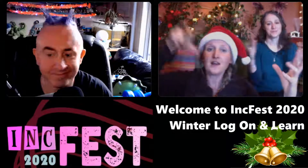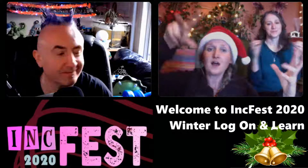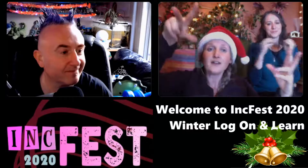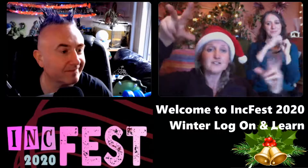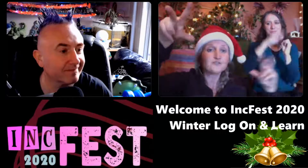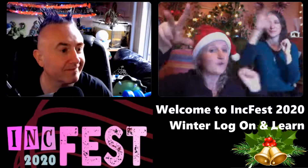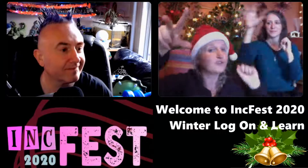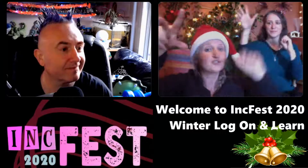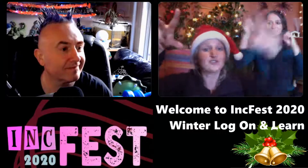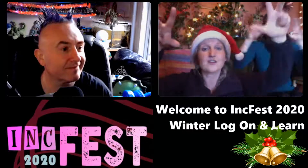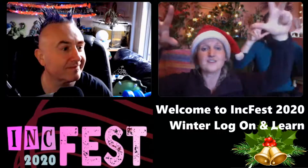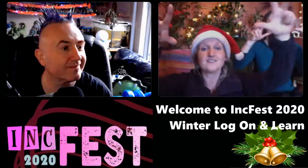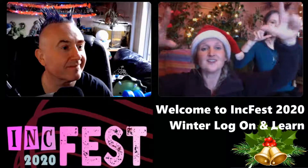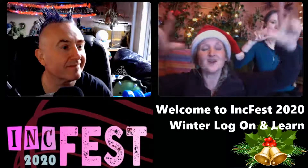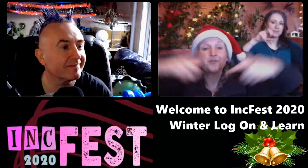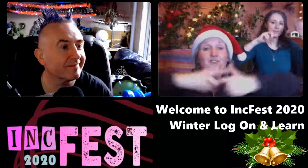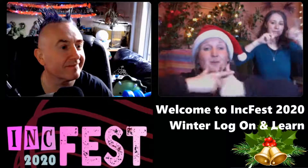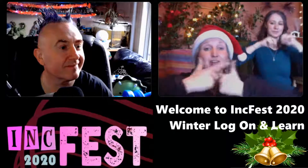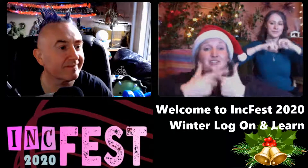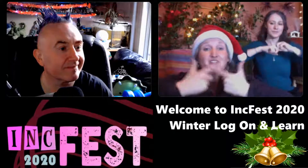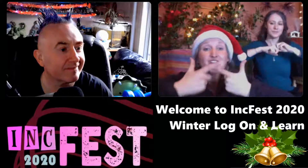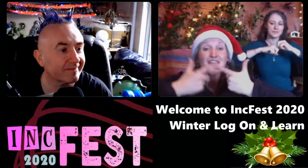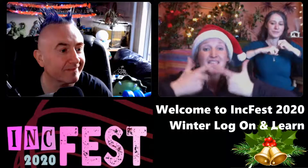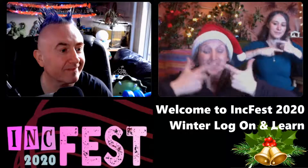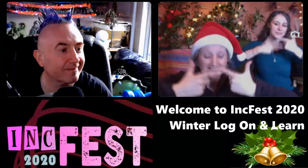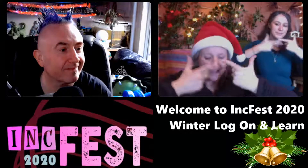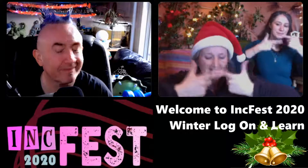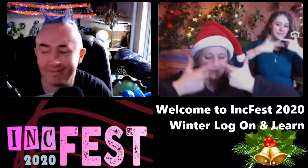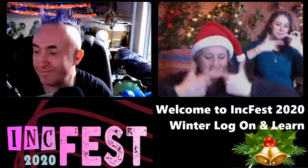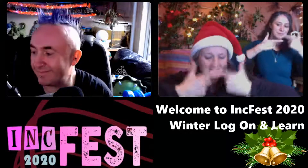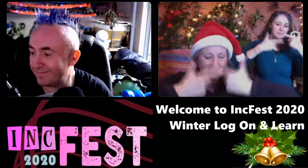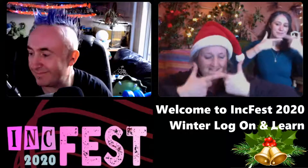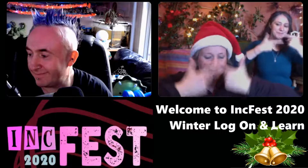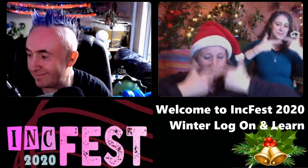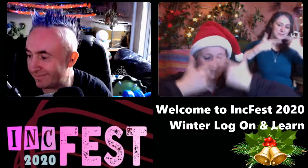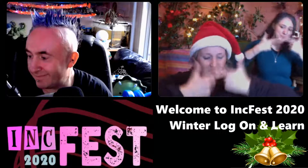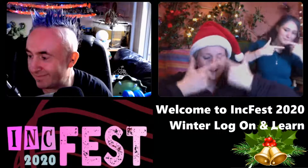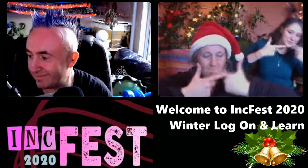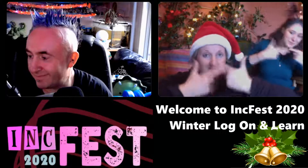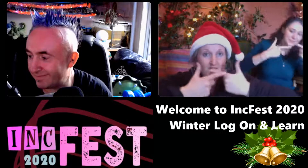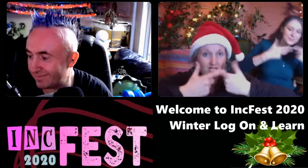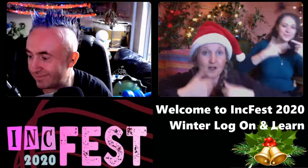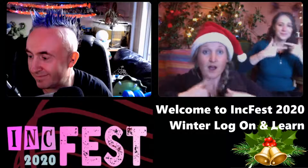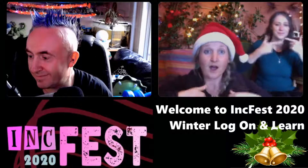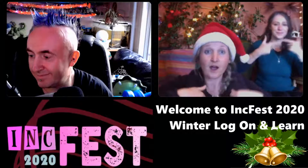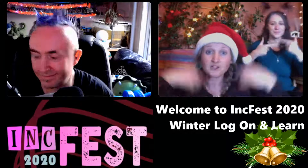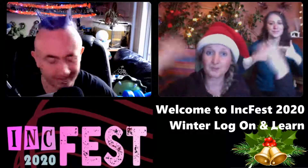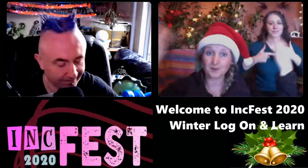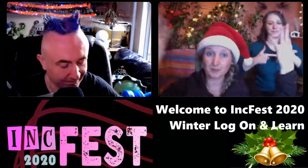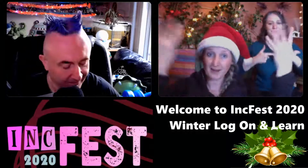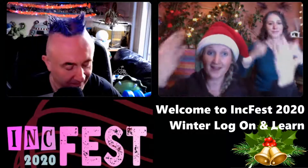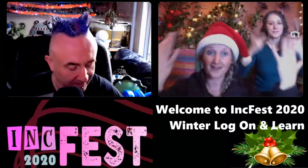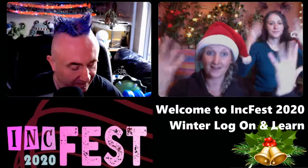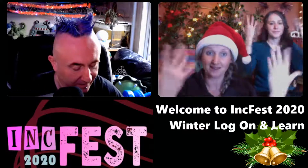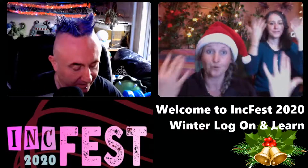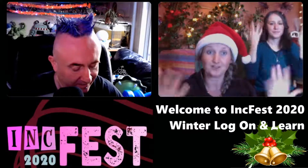Lights fill the streets with so much cheer. So that's the happy sign, laughing again. I should be playing in the winter